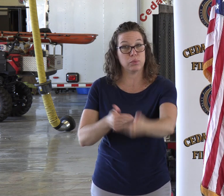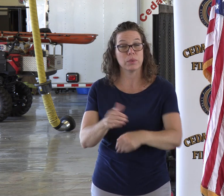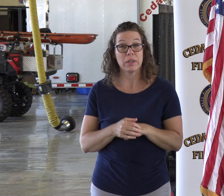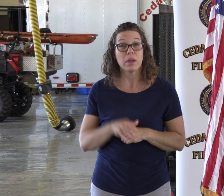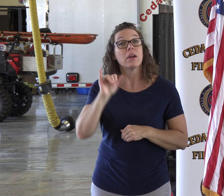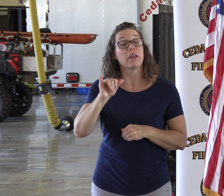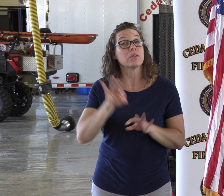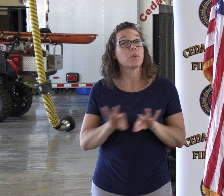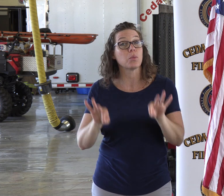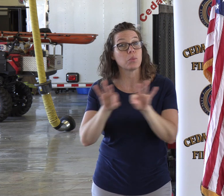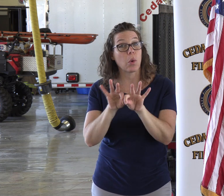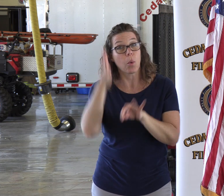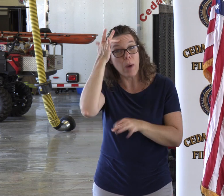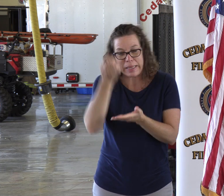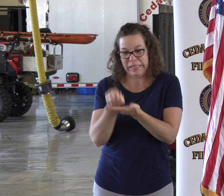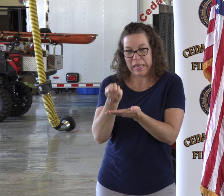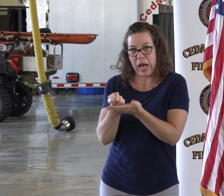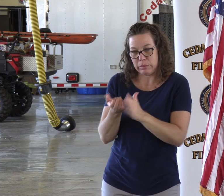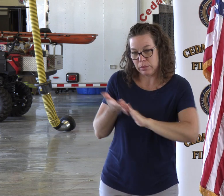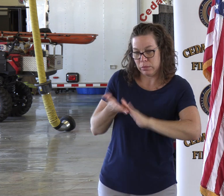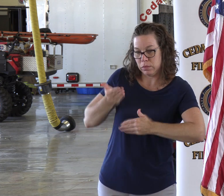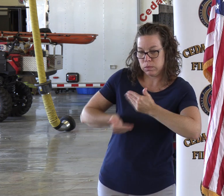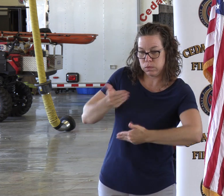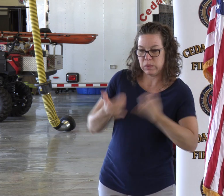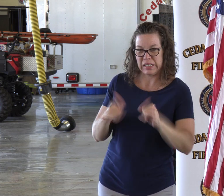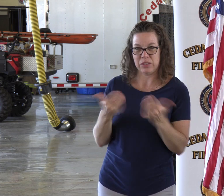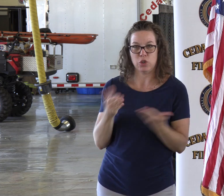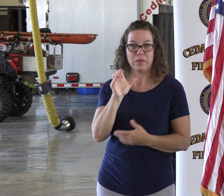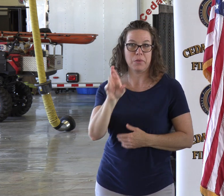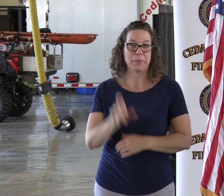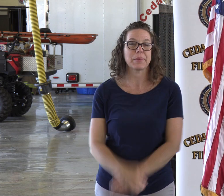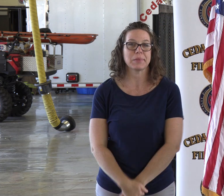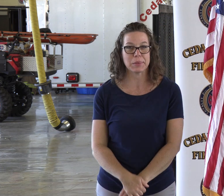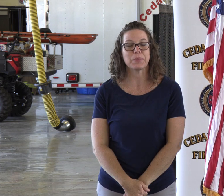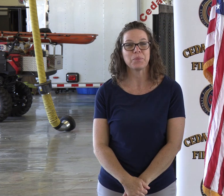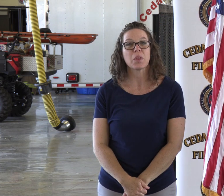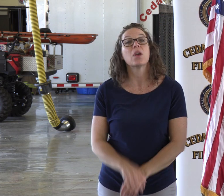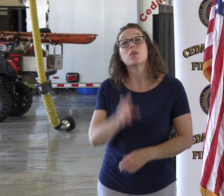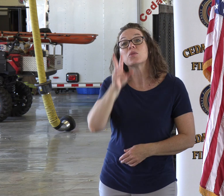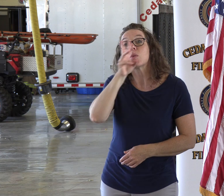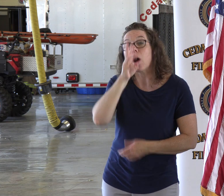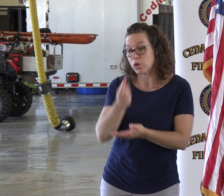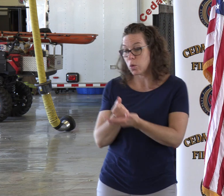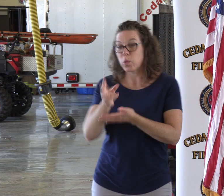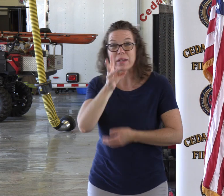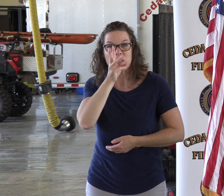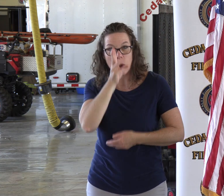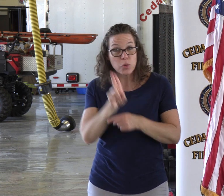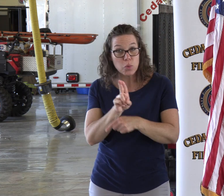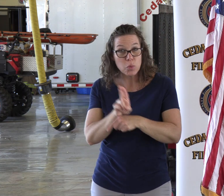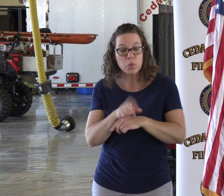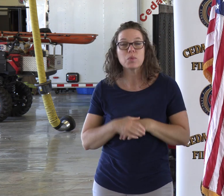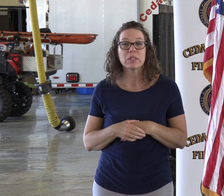extremely important as we keep our economy going in Cedar Rapids. Our water and wastewater usage,